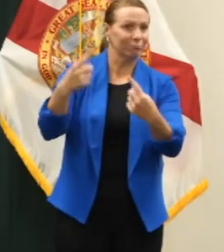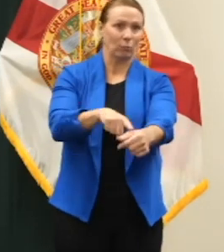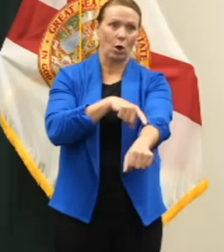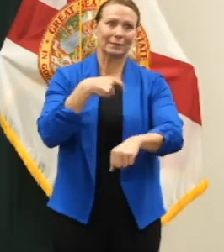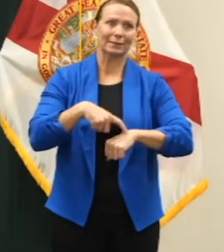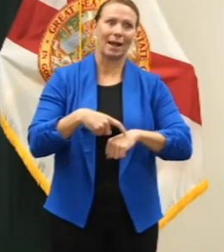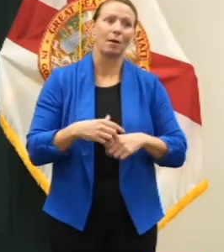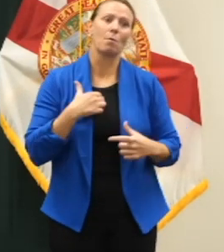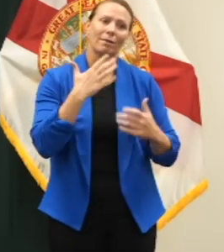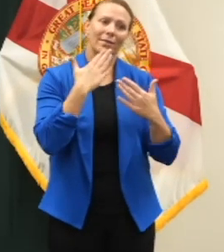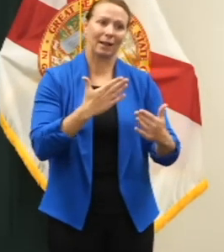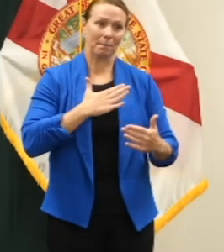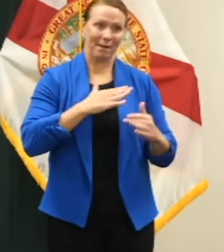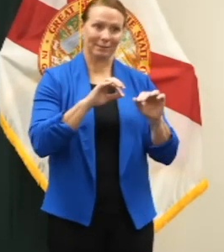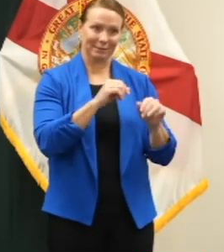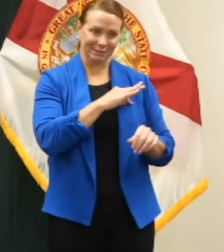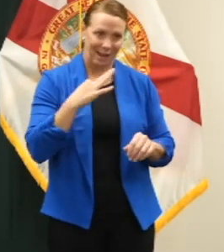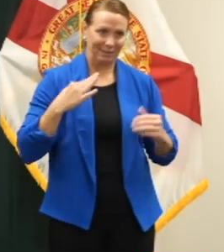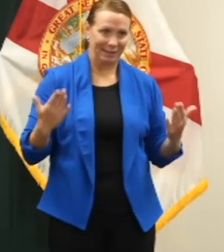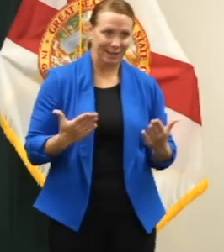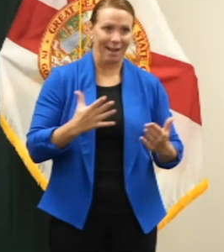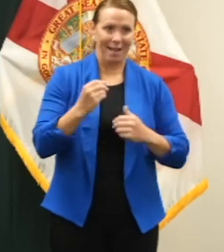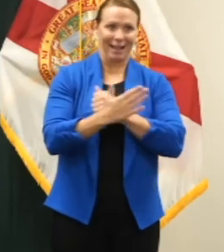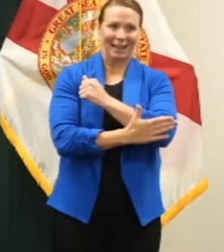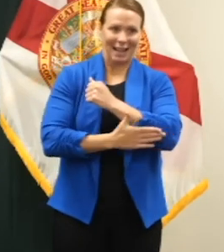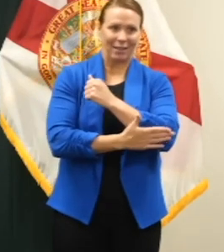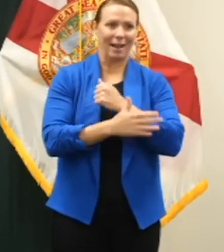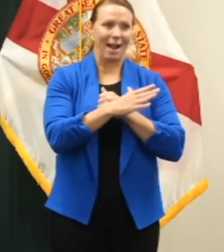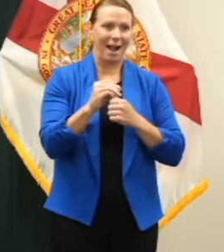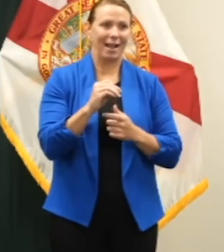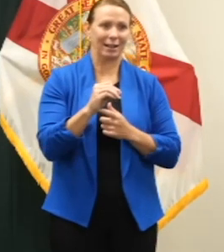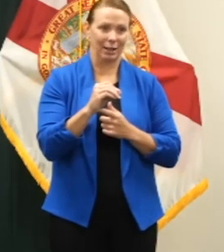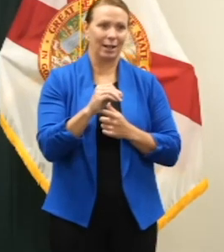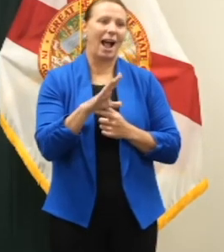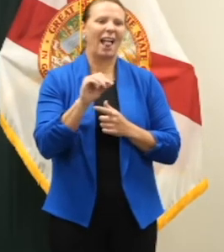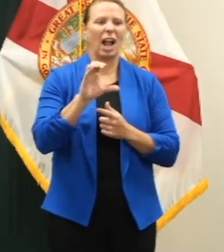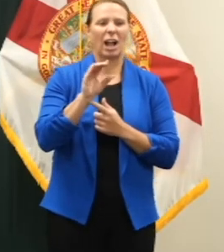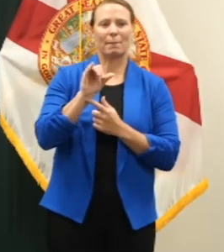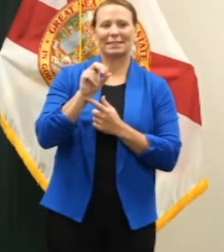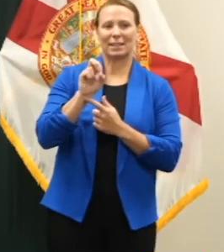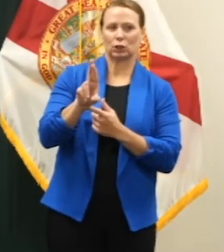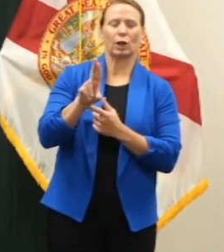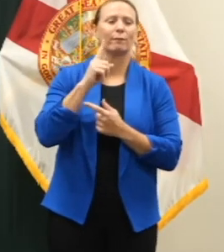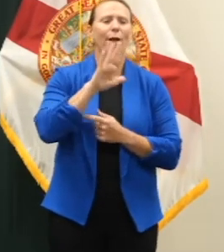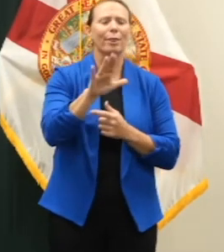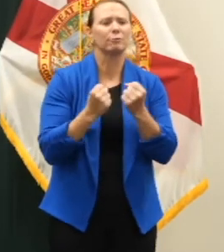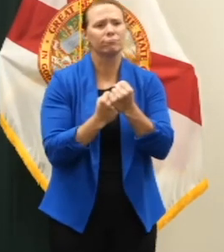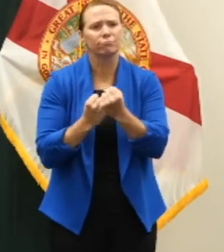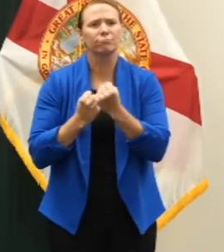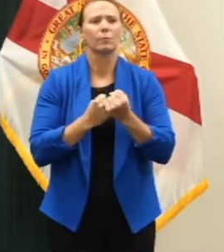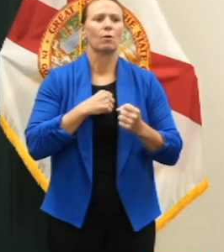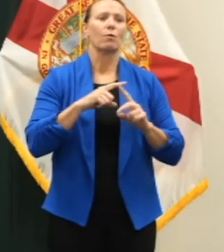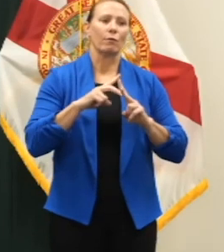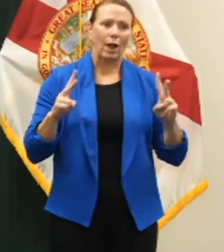thank my employees and all the county staff and our commissioners and all for their support. And we're actively in action now